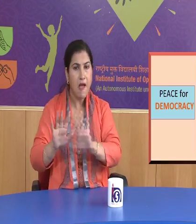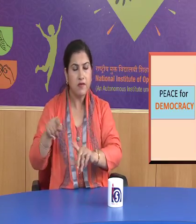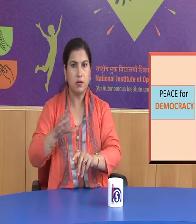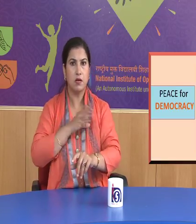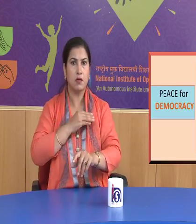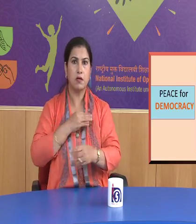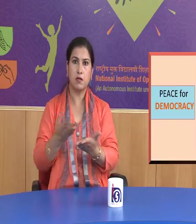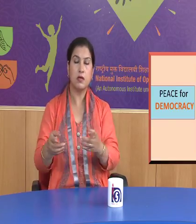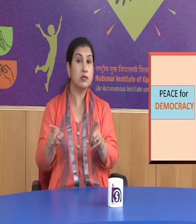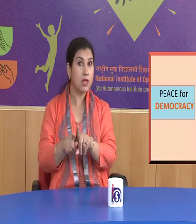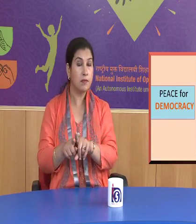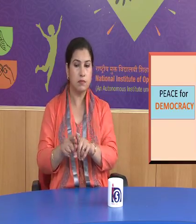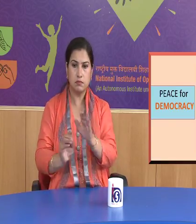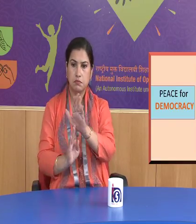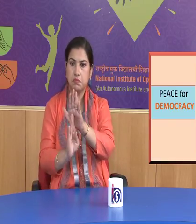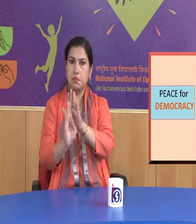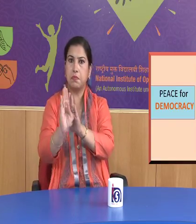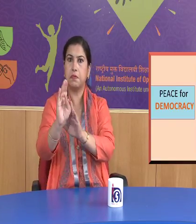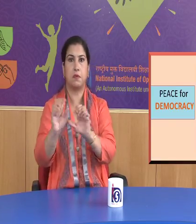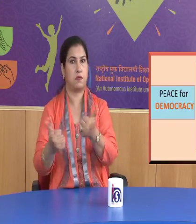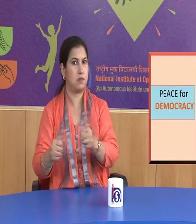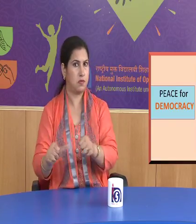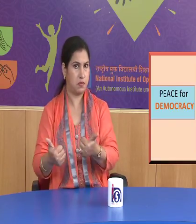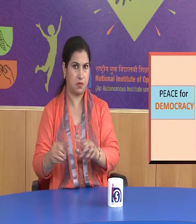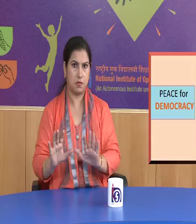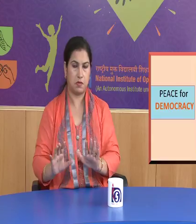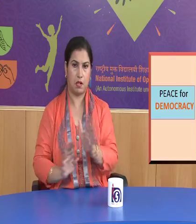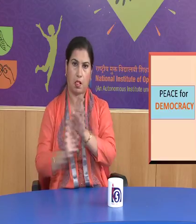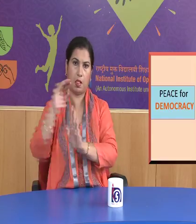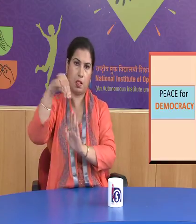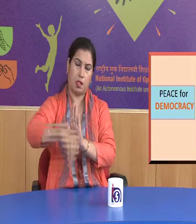and no development will take place in the country.